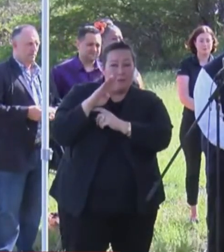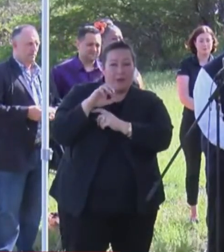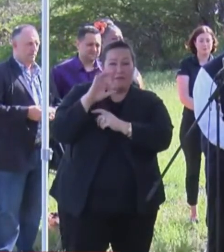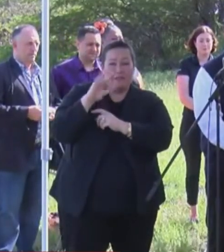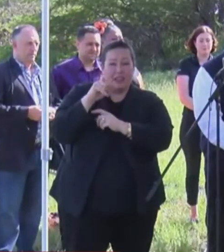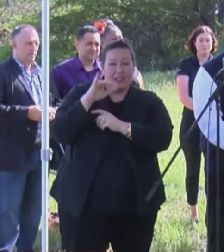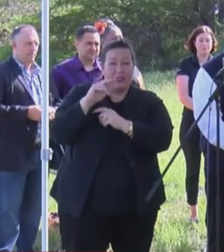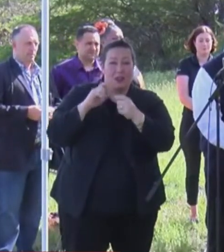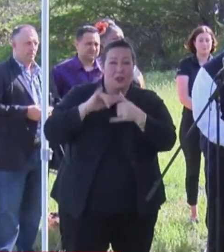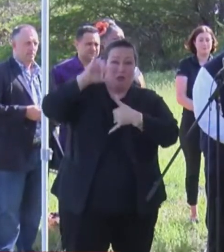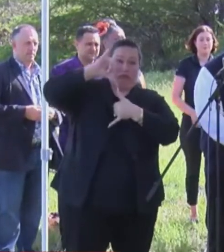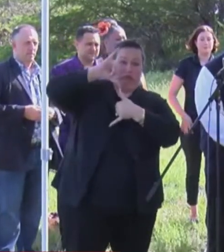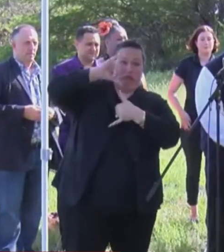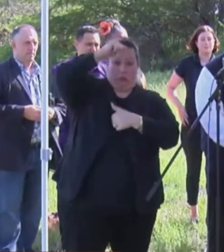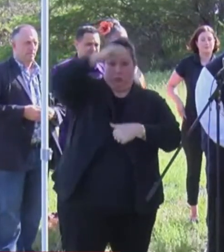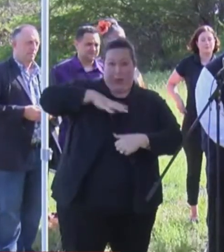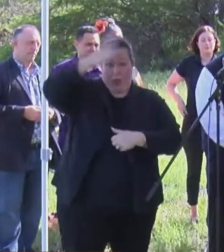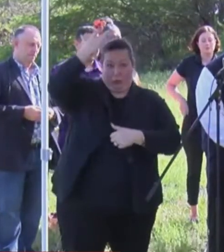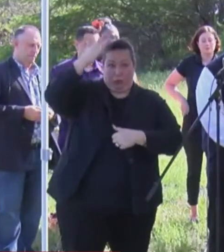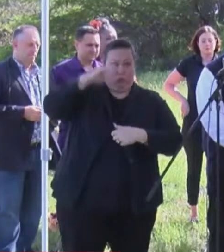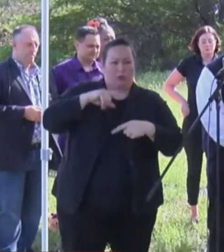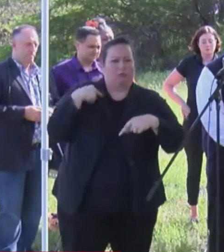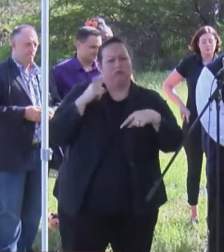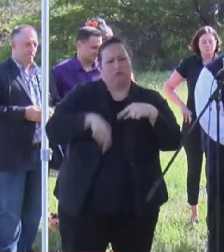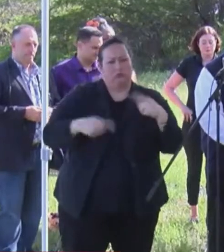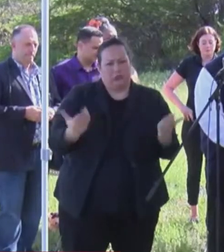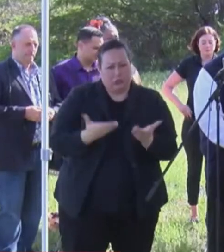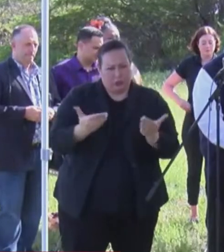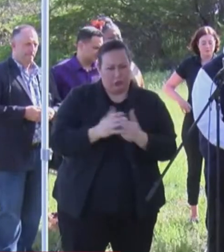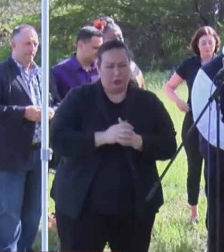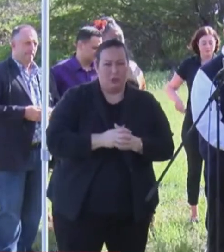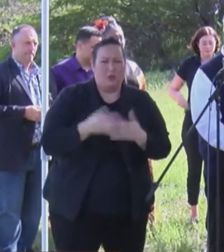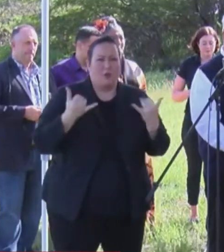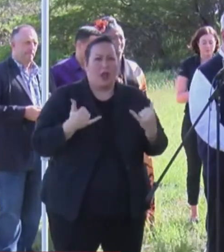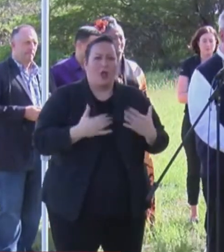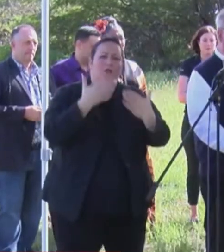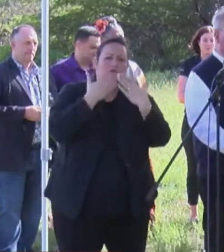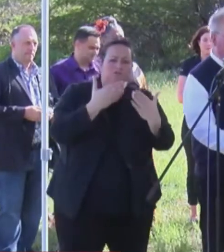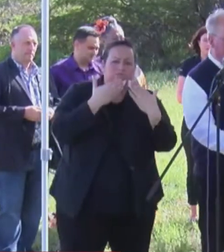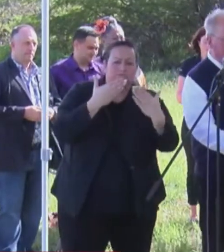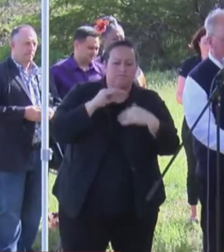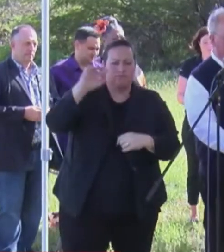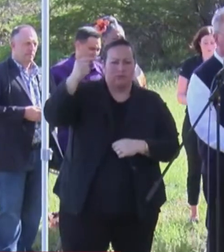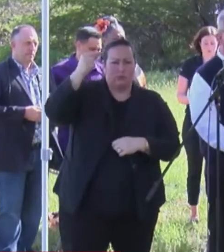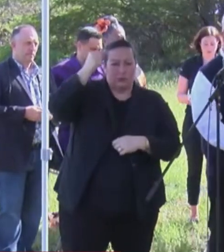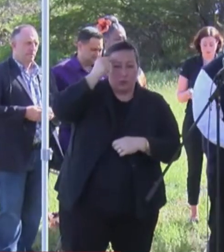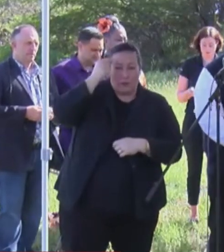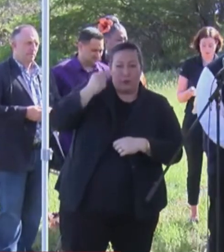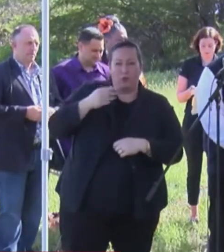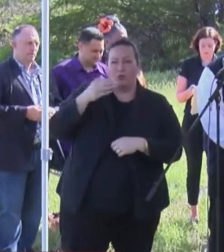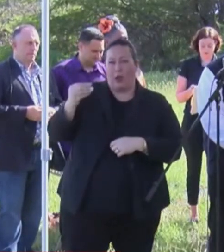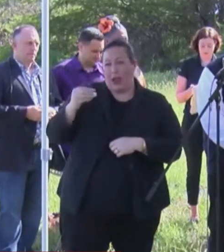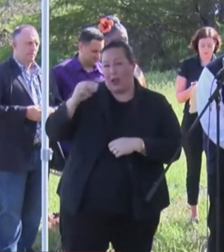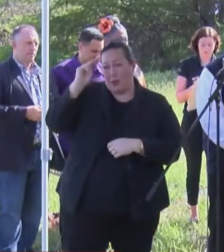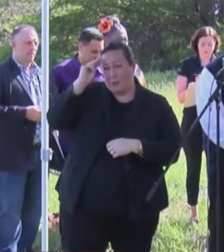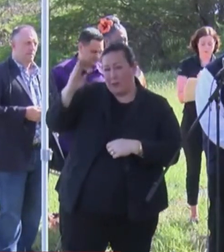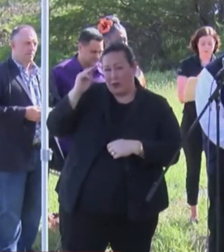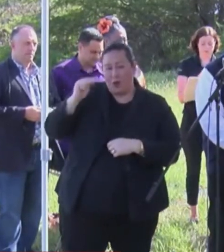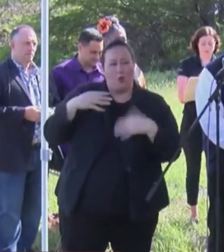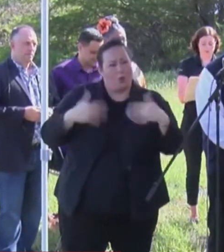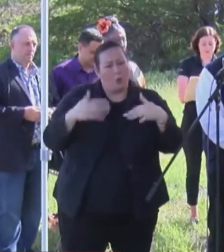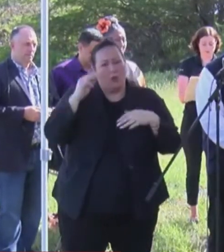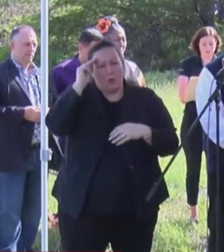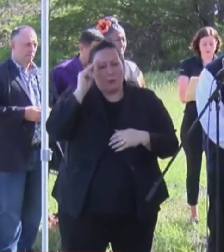all. I'd like to thank Governor Green, Mayor Bissen, and the people of Hawaii for welcoming us into their lives